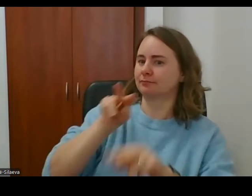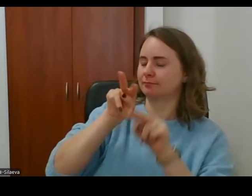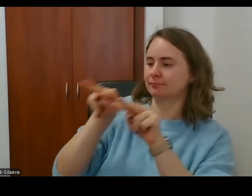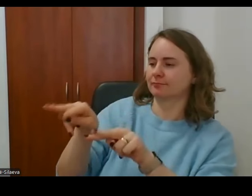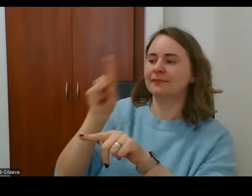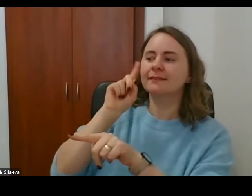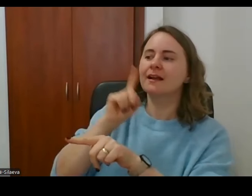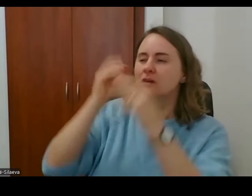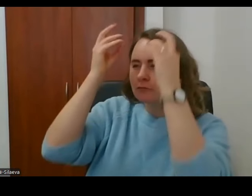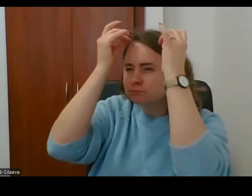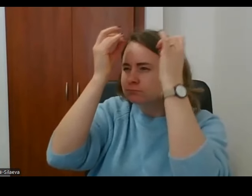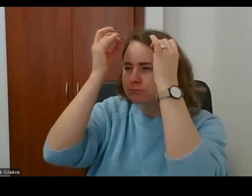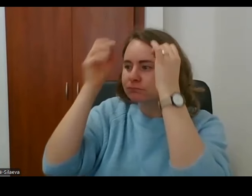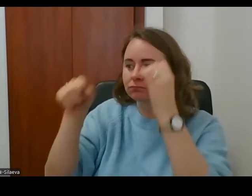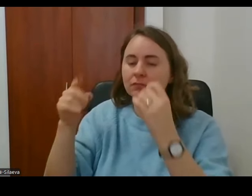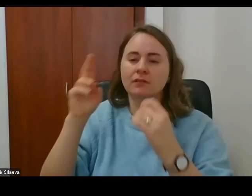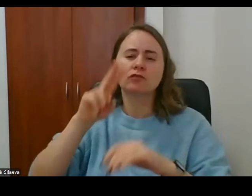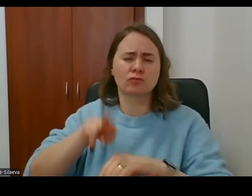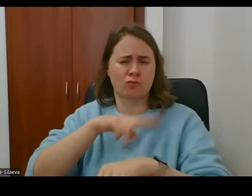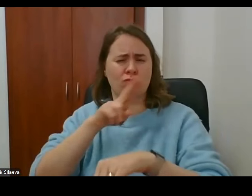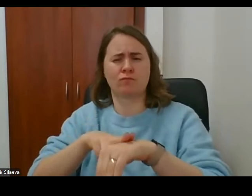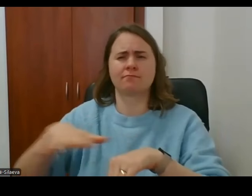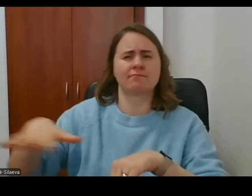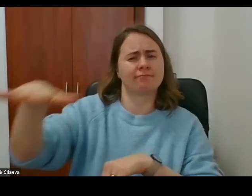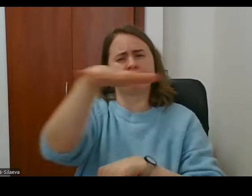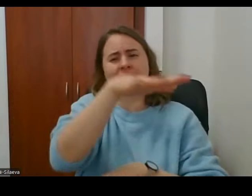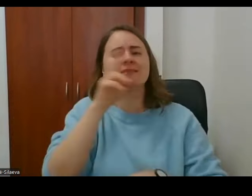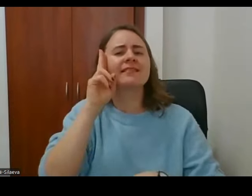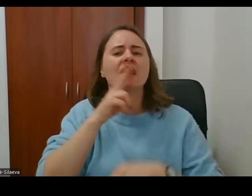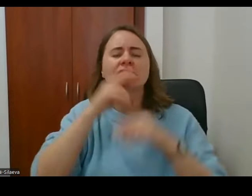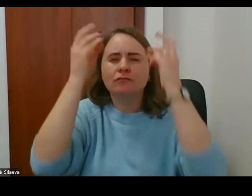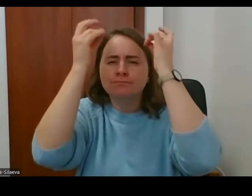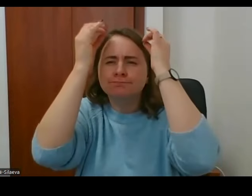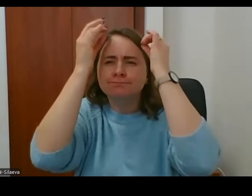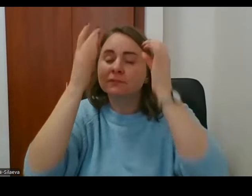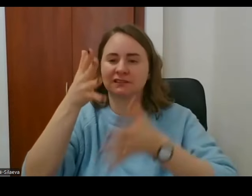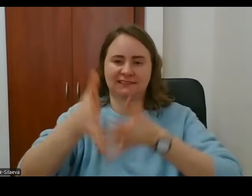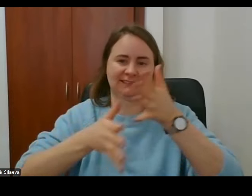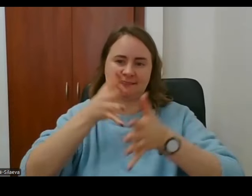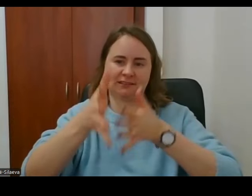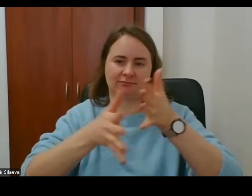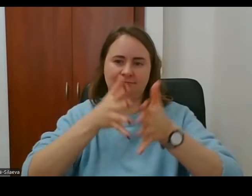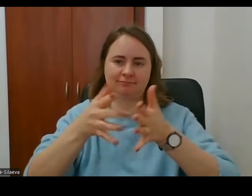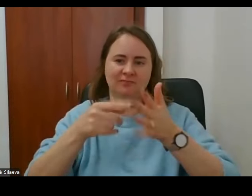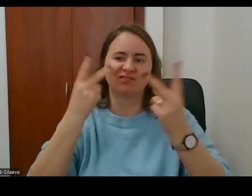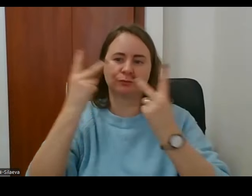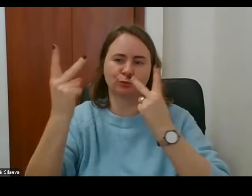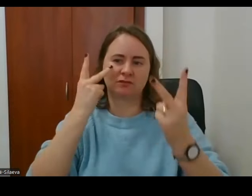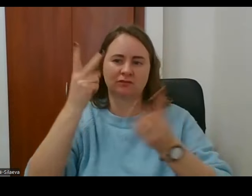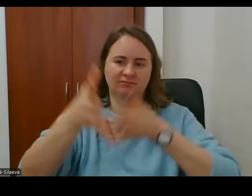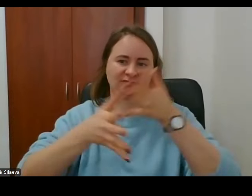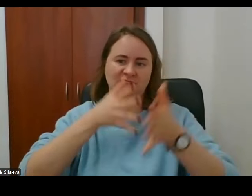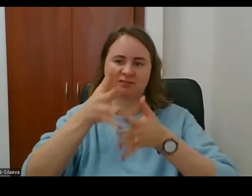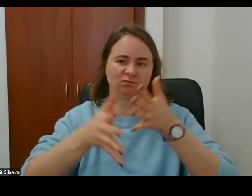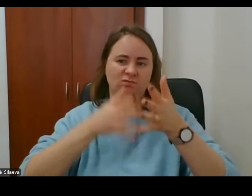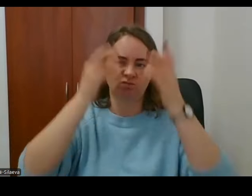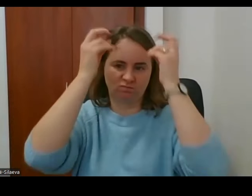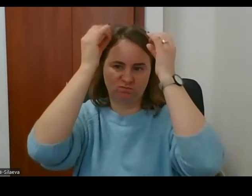we can compare things. So if you look at the deaf children, they